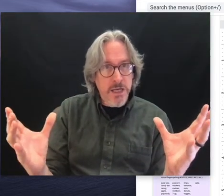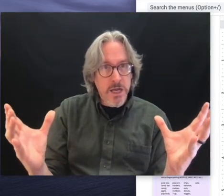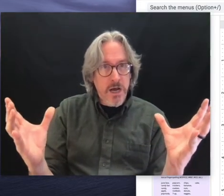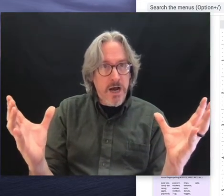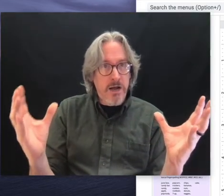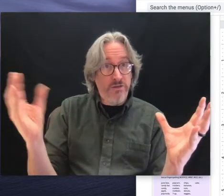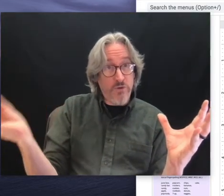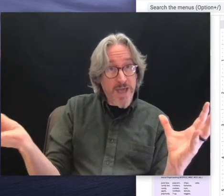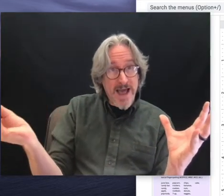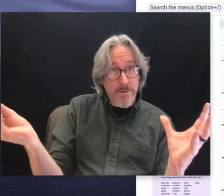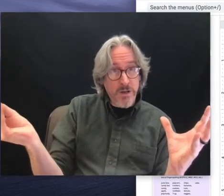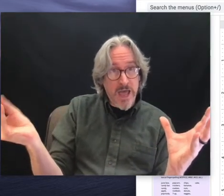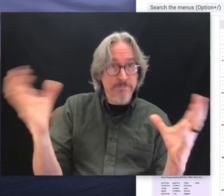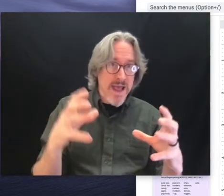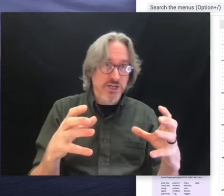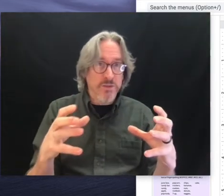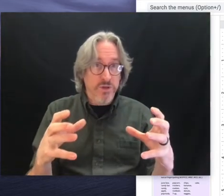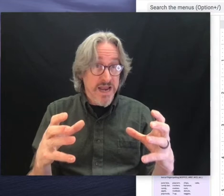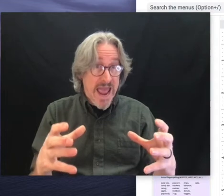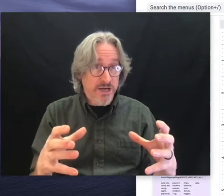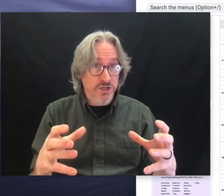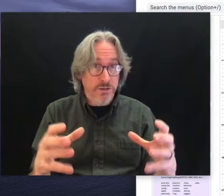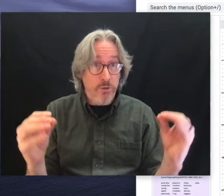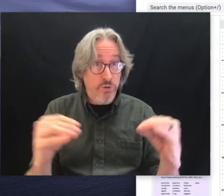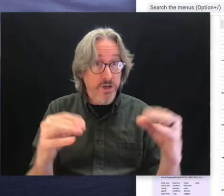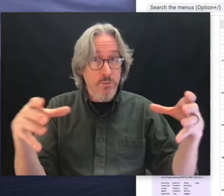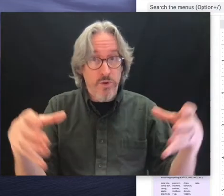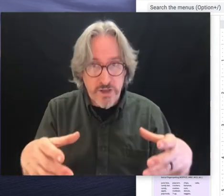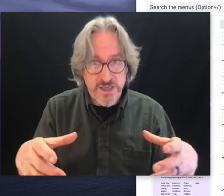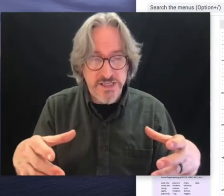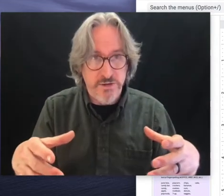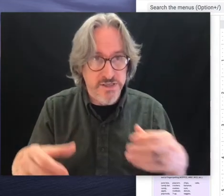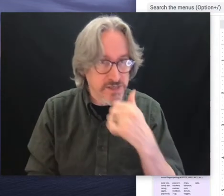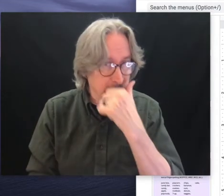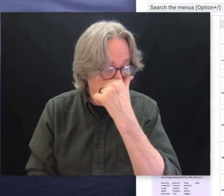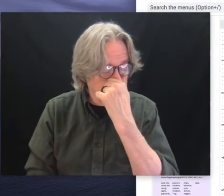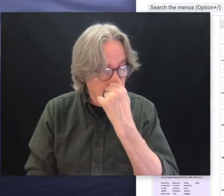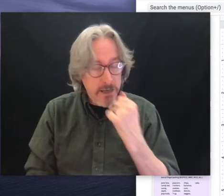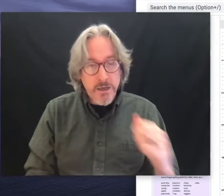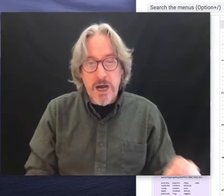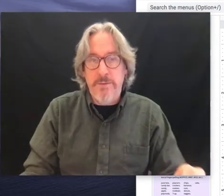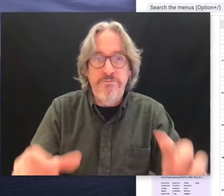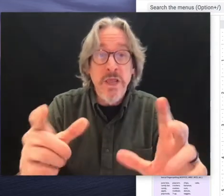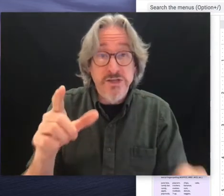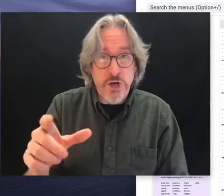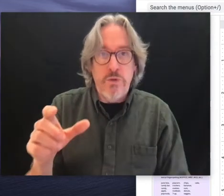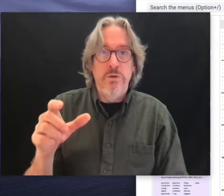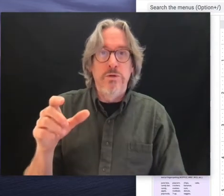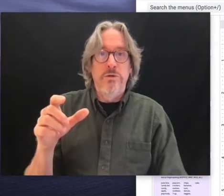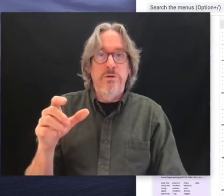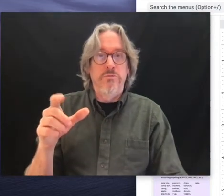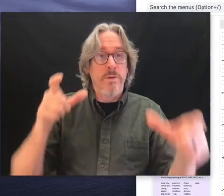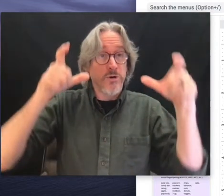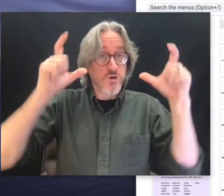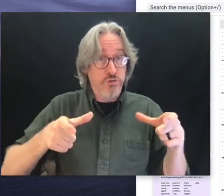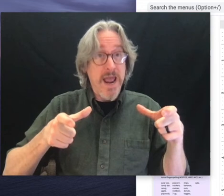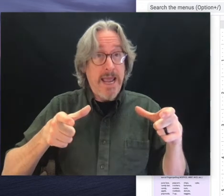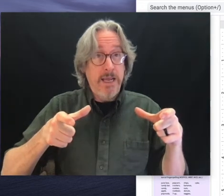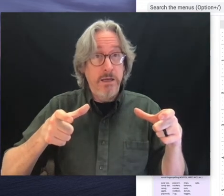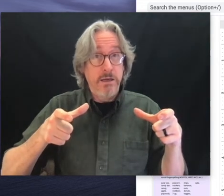take the vocab and matching them with an action or putting them within a series of signs. So